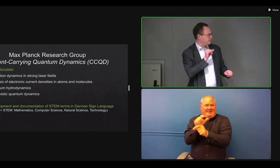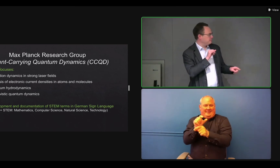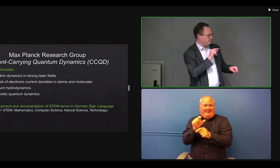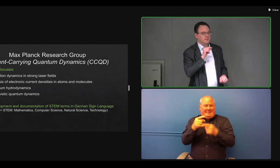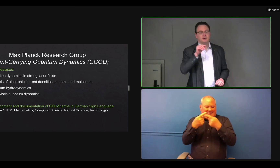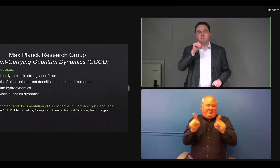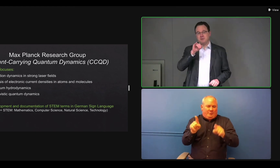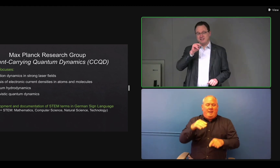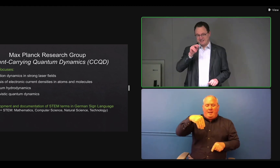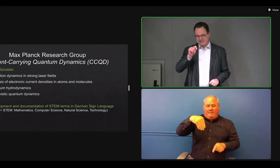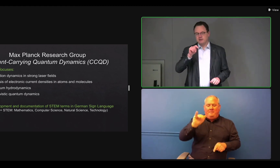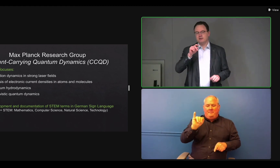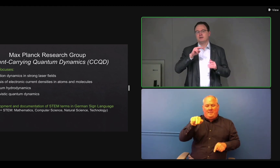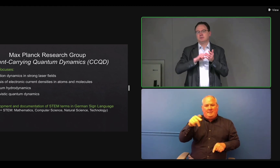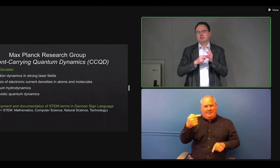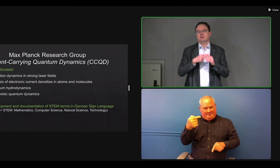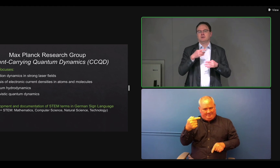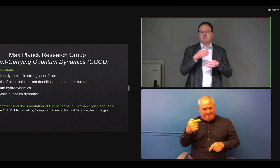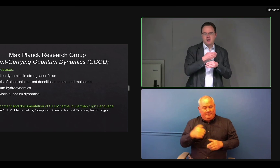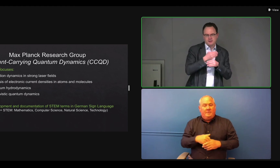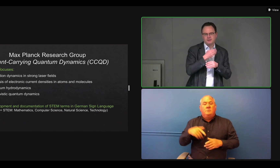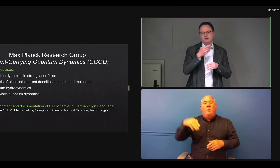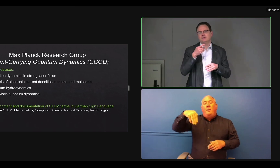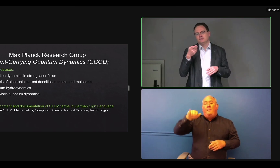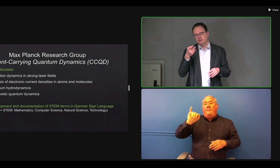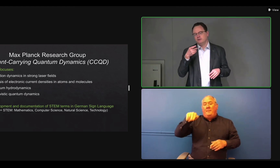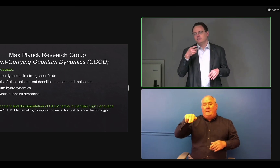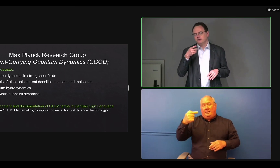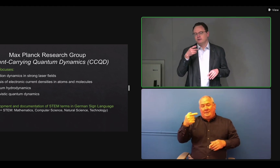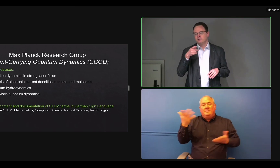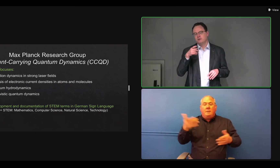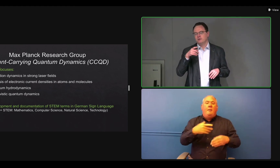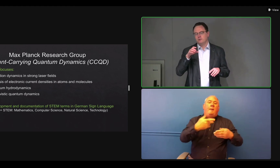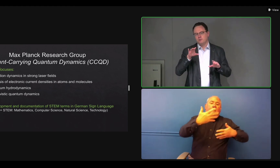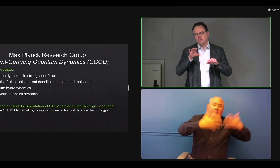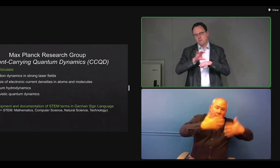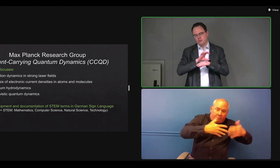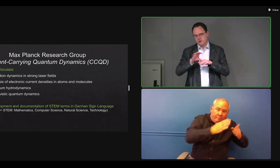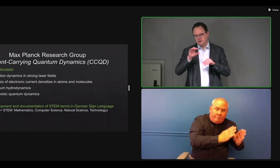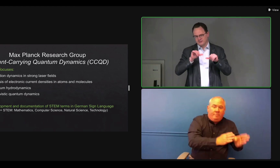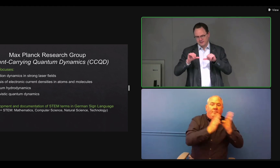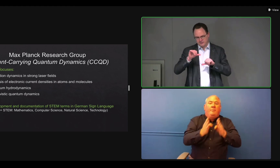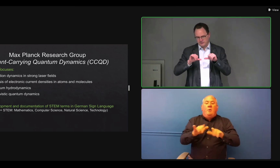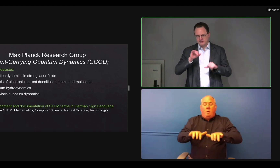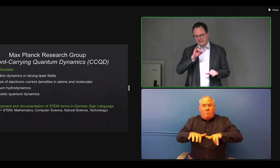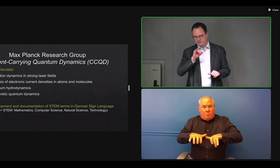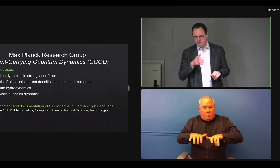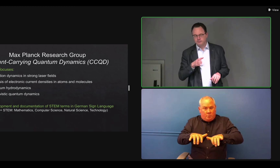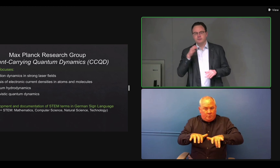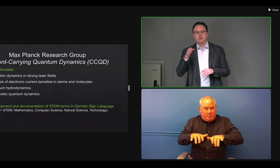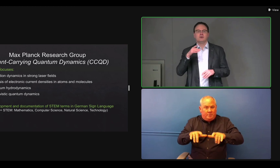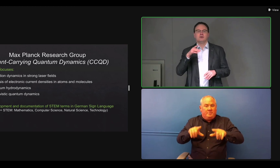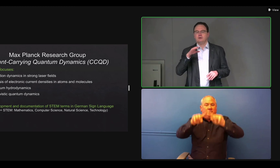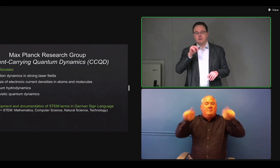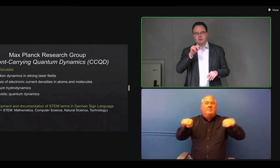have different names for those terms, the acronym we use is MINT, M-I-N-T. So